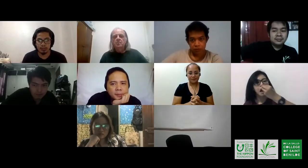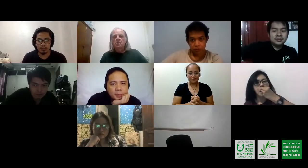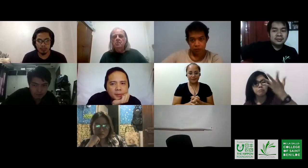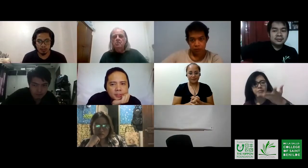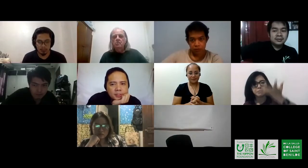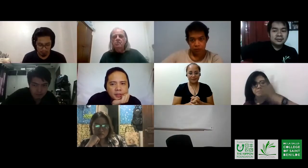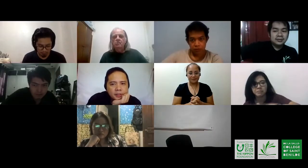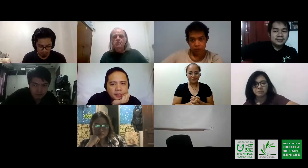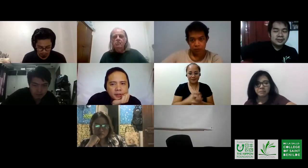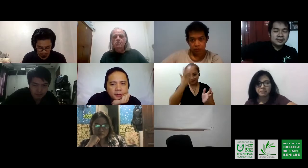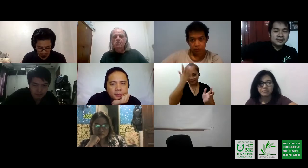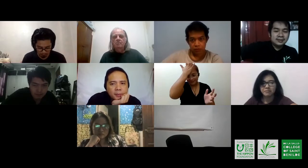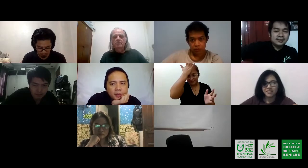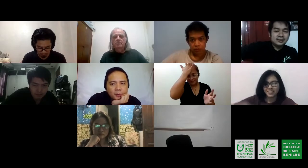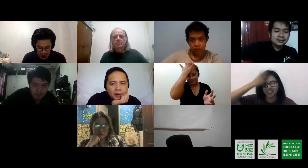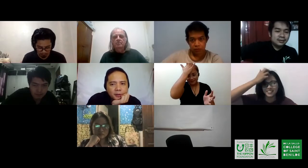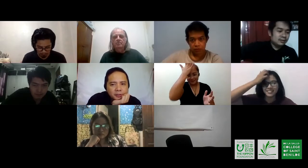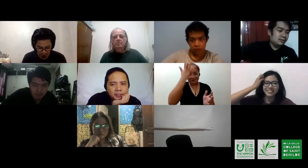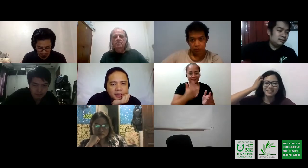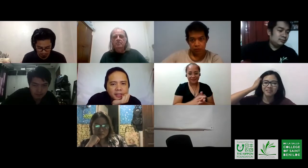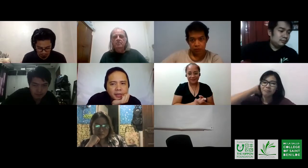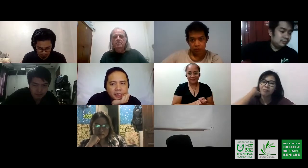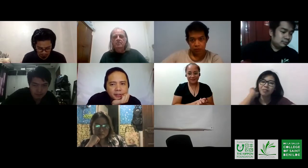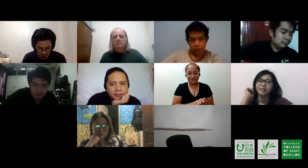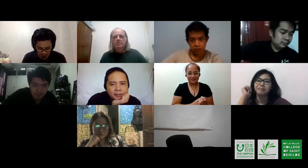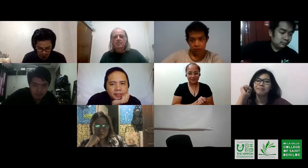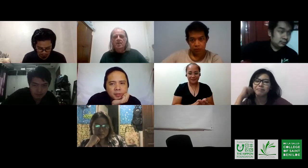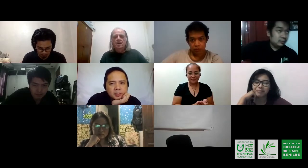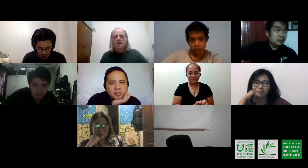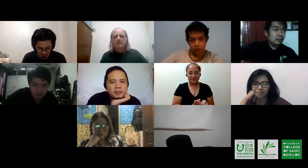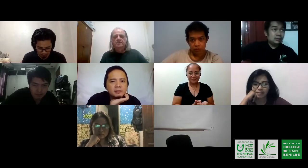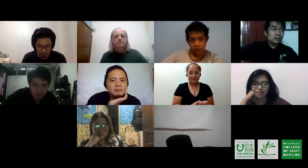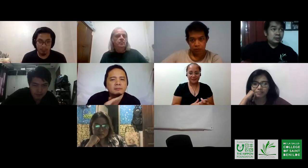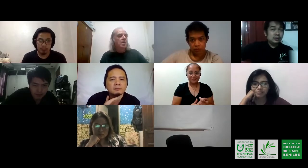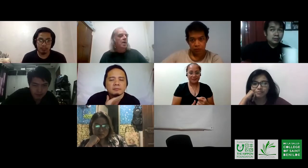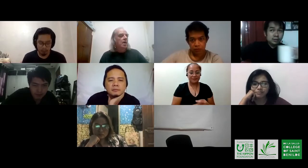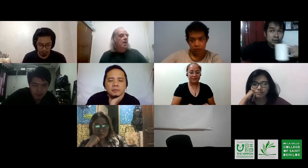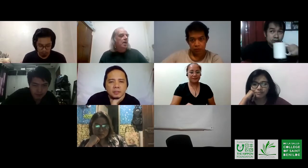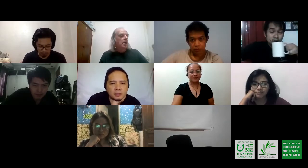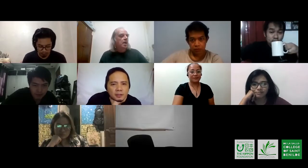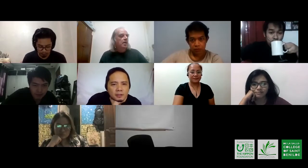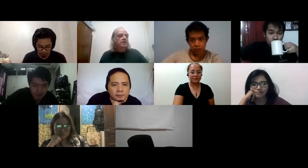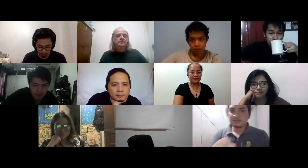Seems like Peebs is not here. Maybe he went out to get a bite. Yummy saying.